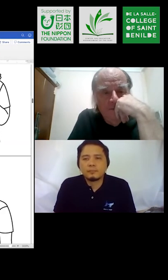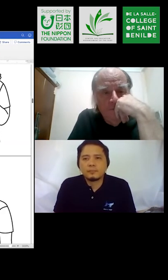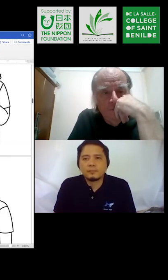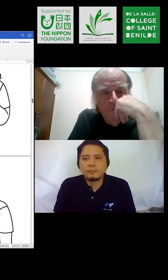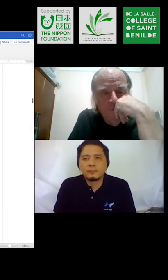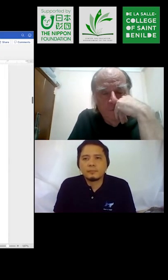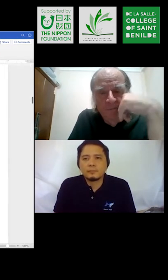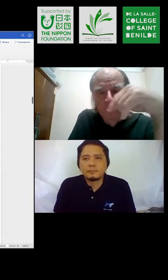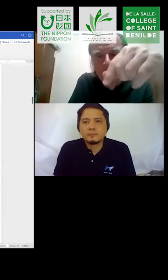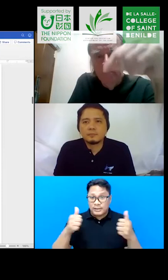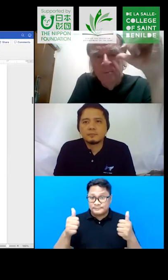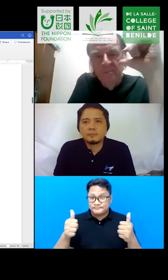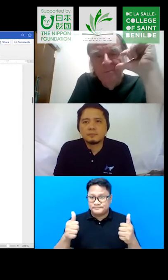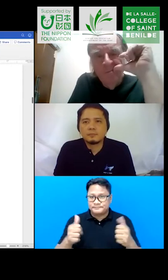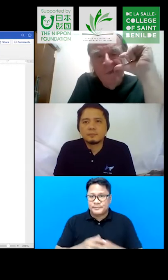Okay.